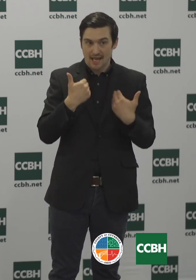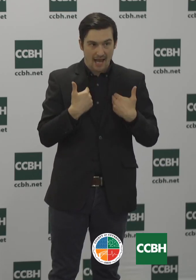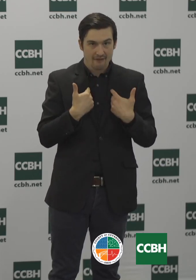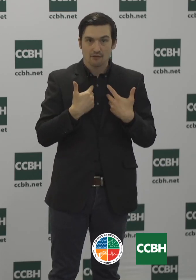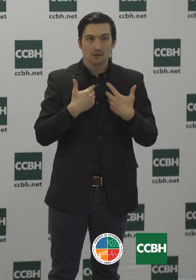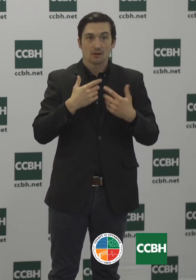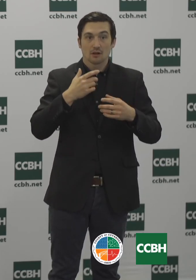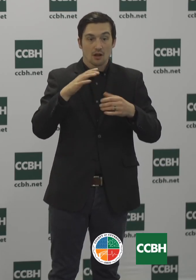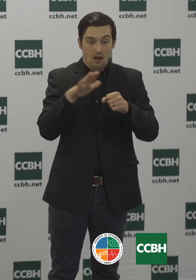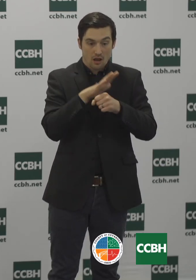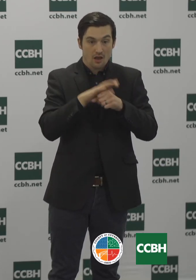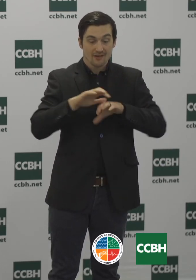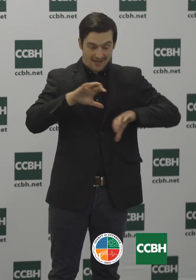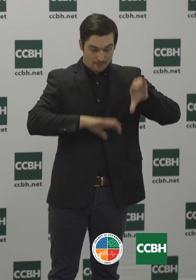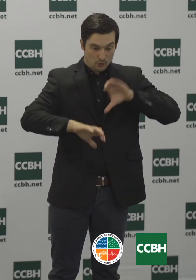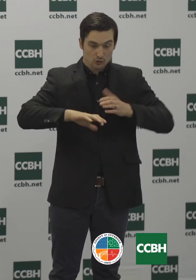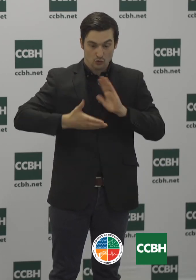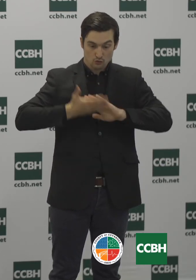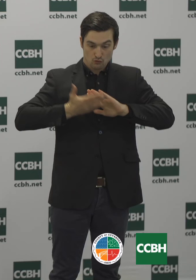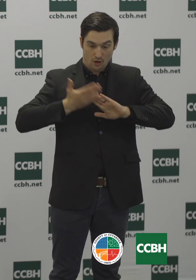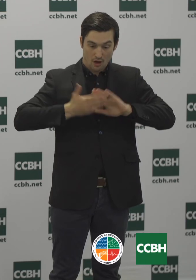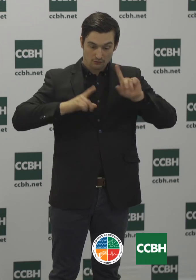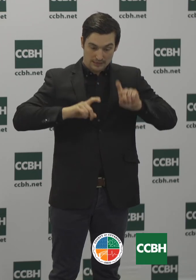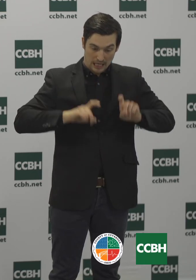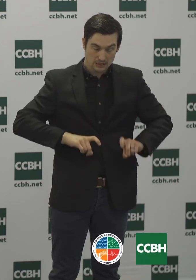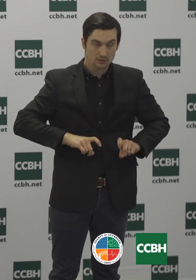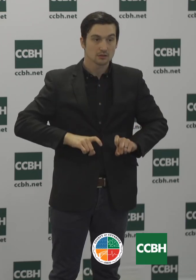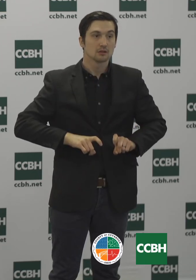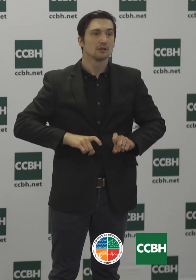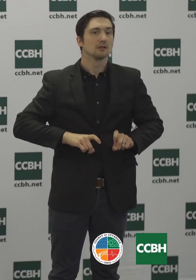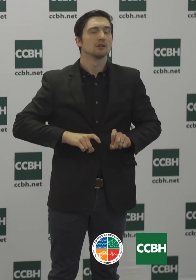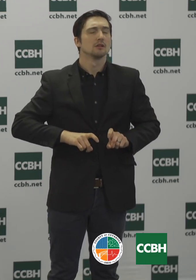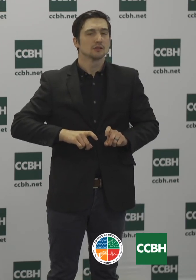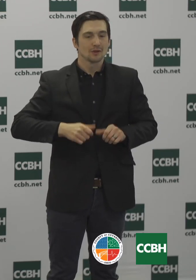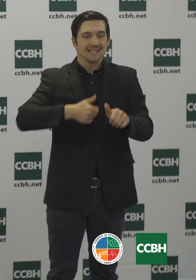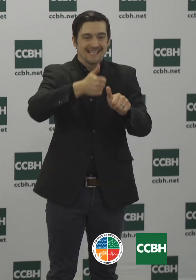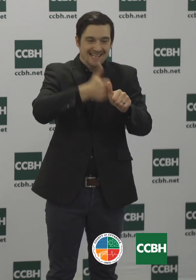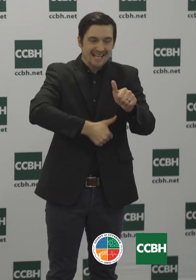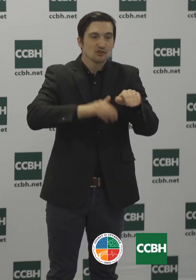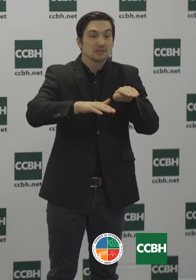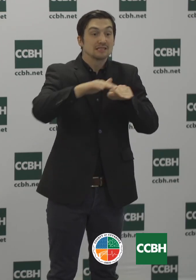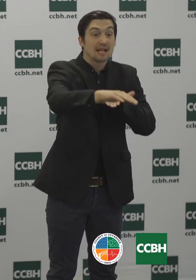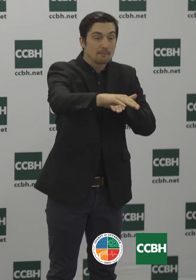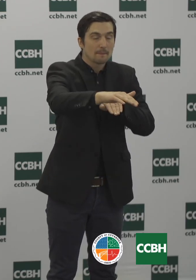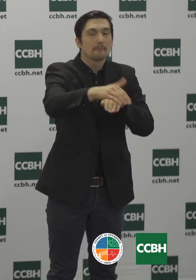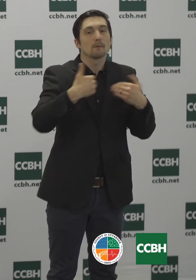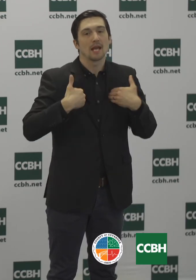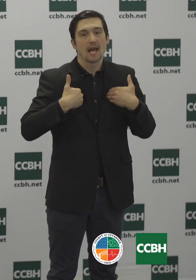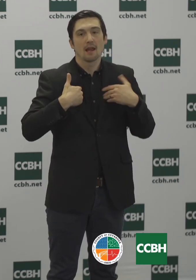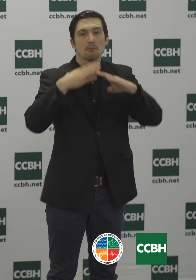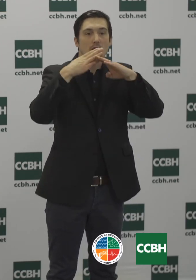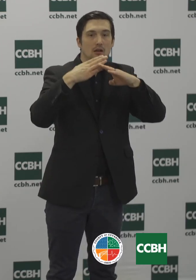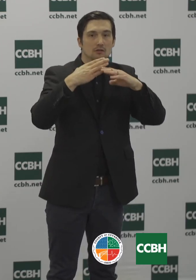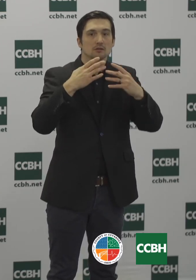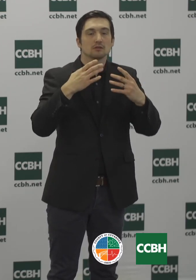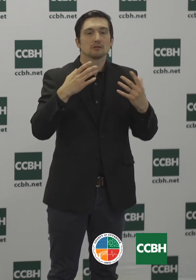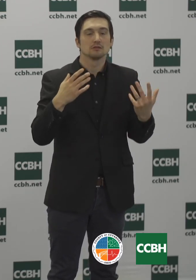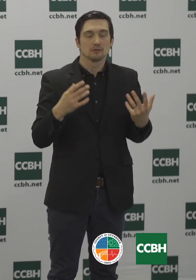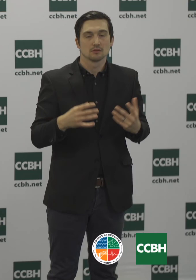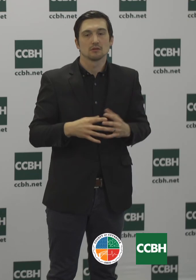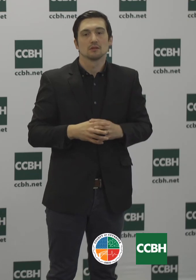run a large number of tests. So there were potential clogs at every step of the supply chain when it came to